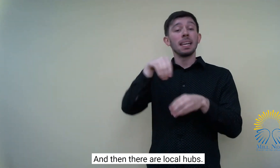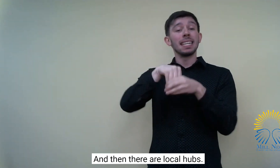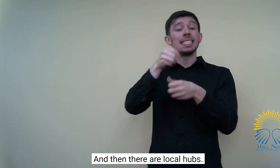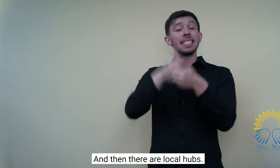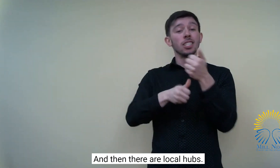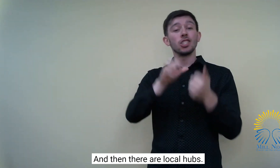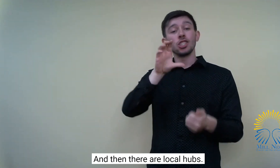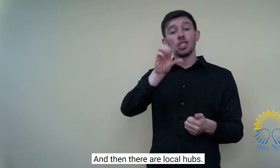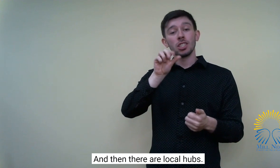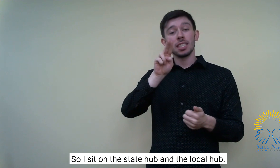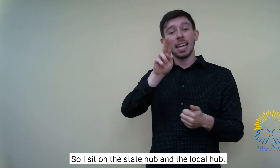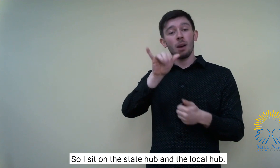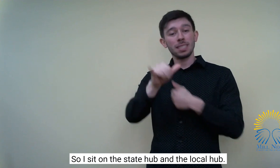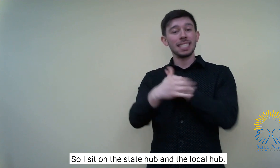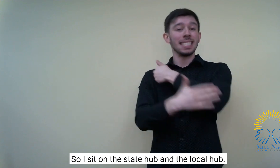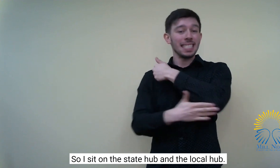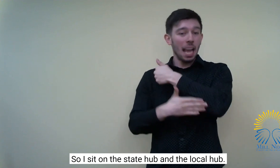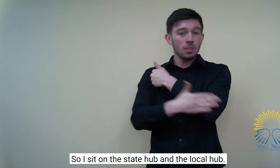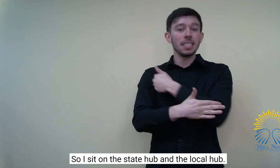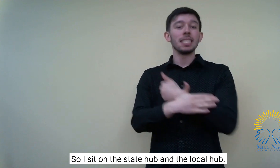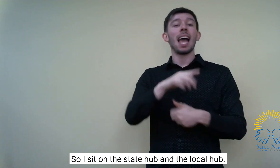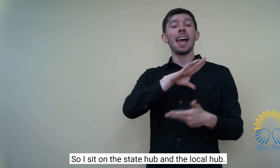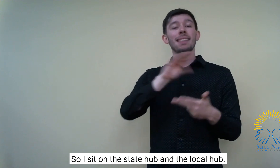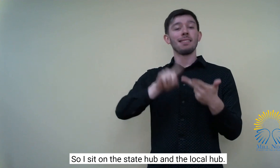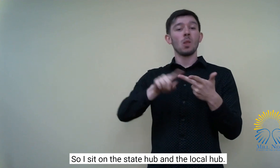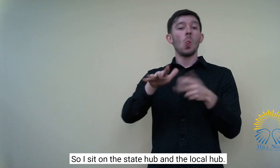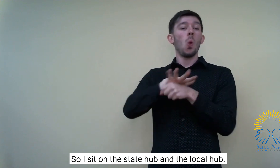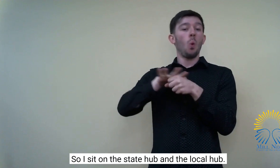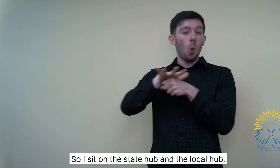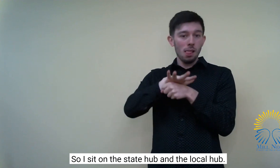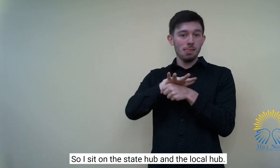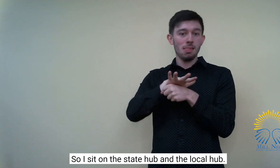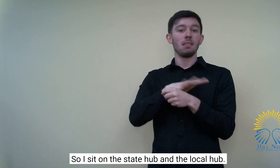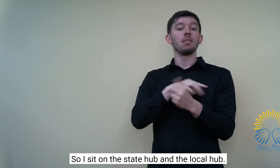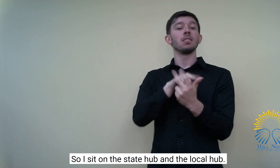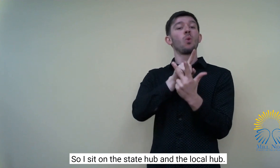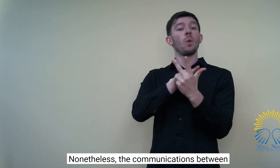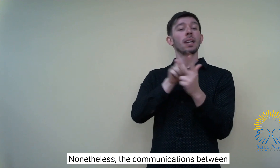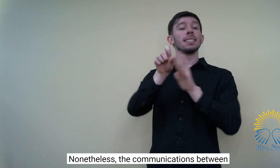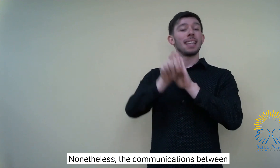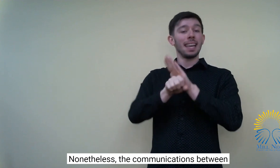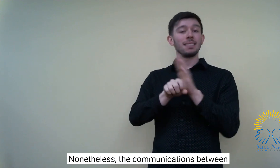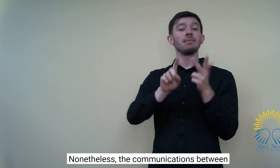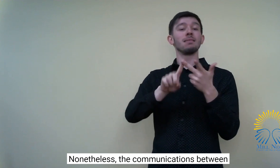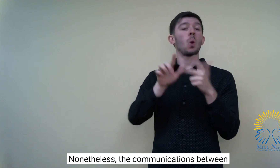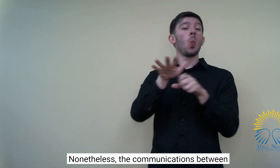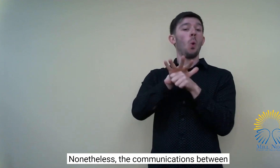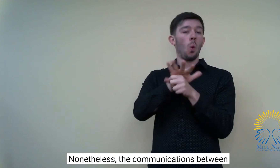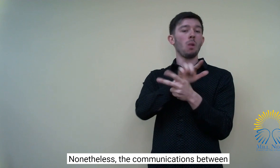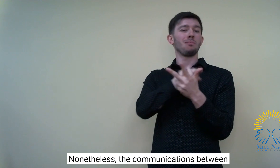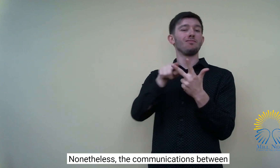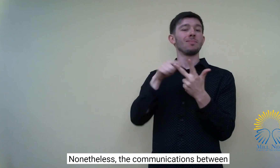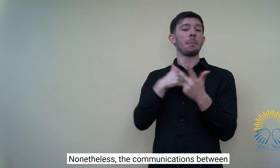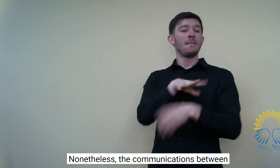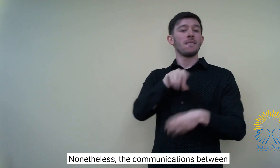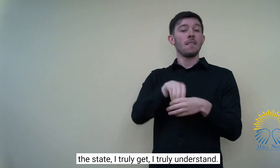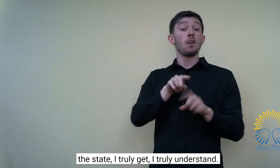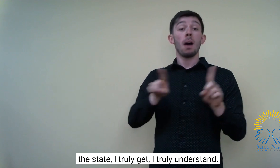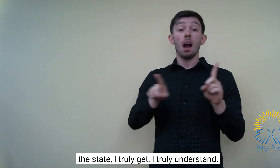are local hubs. So I sit on the state hub and the local hub. Nonetheless, the communications between the state,